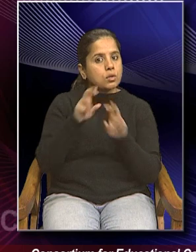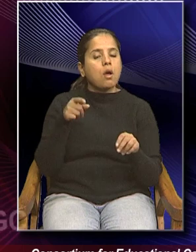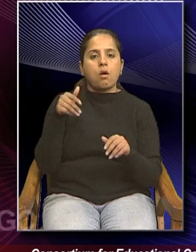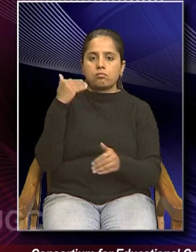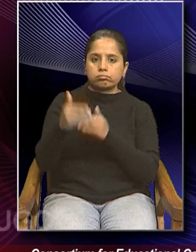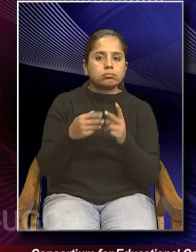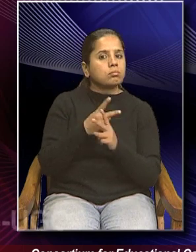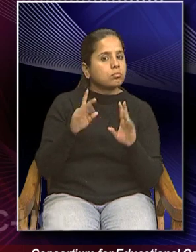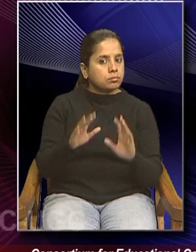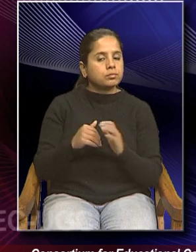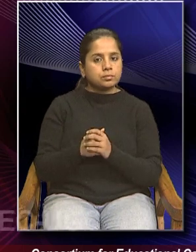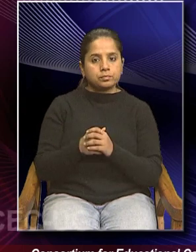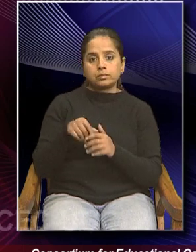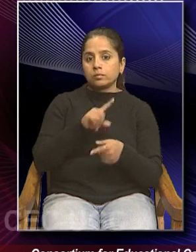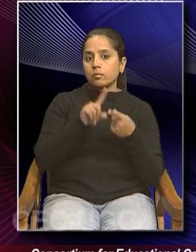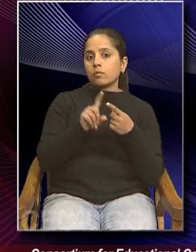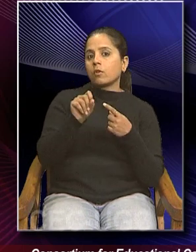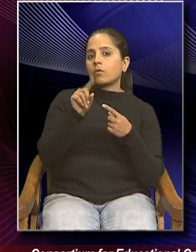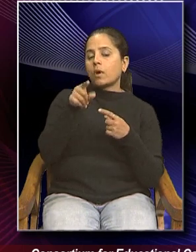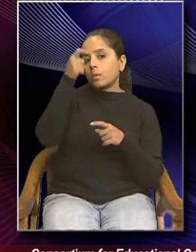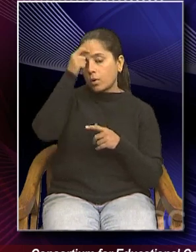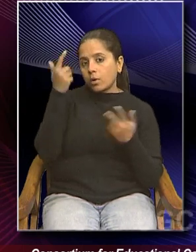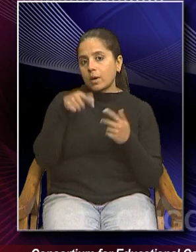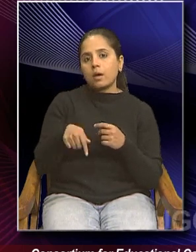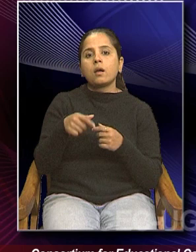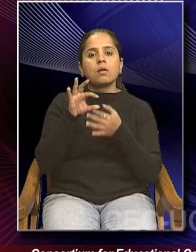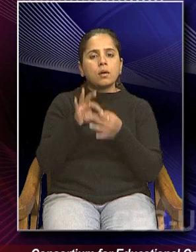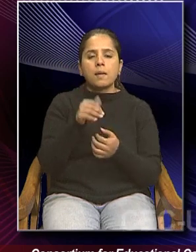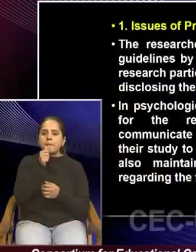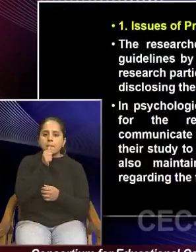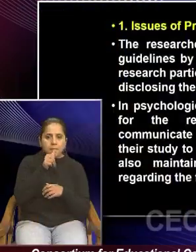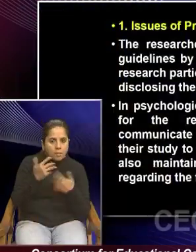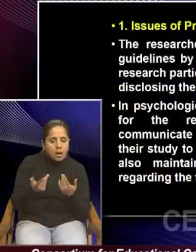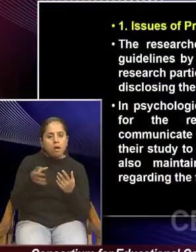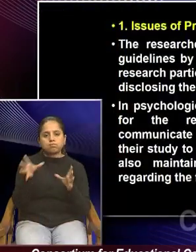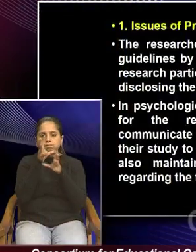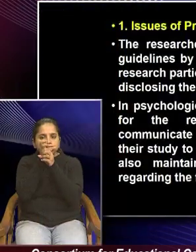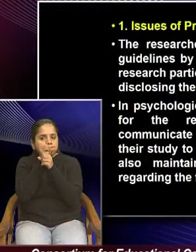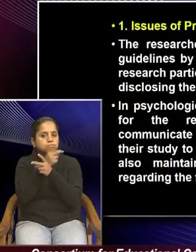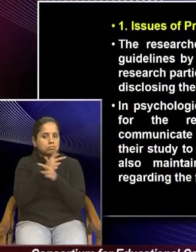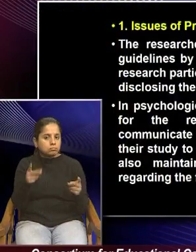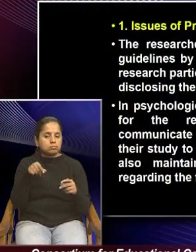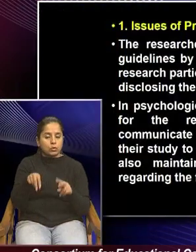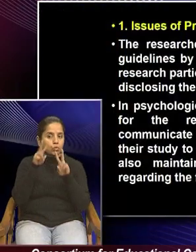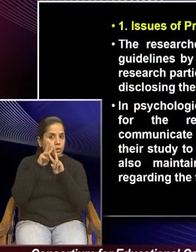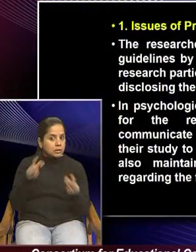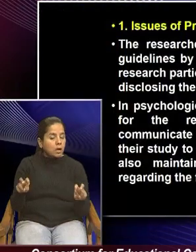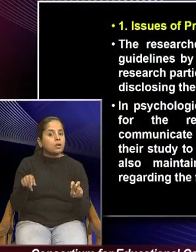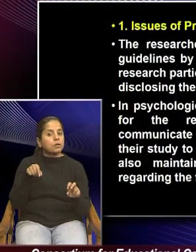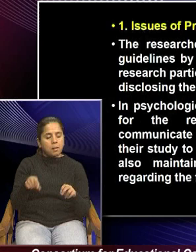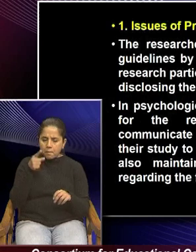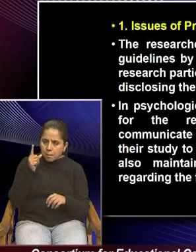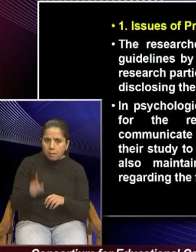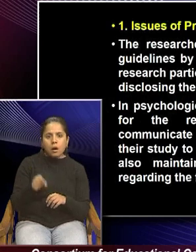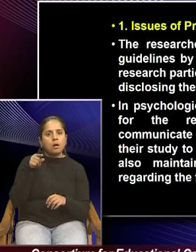follows. The first issue of privacy and confidentiality. The researcher